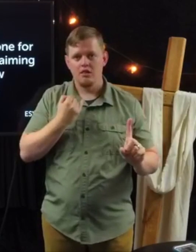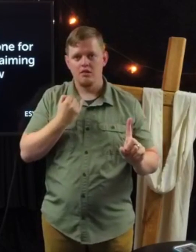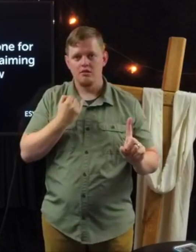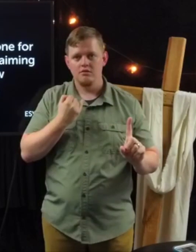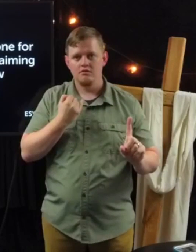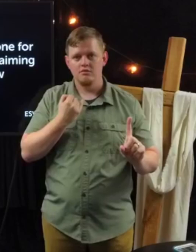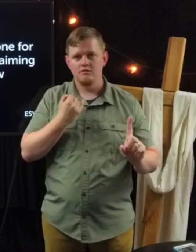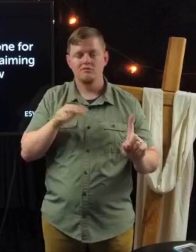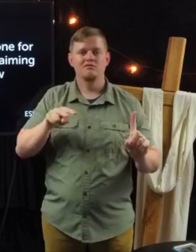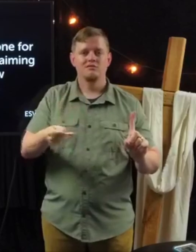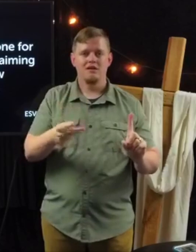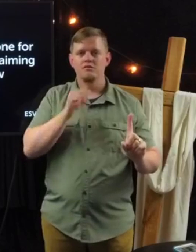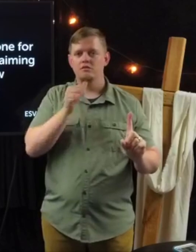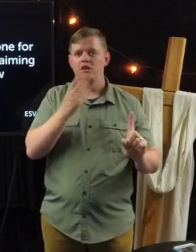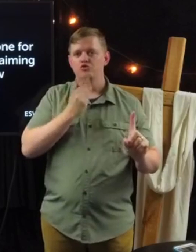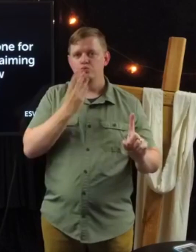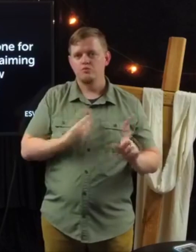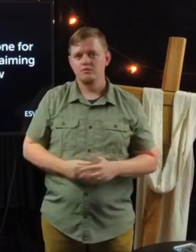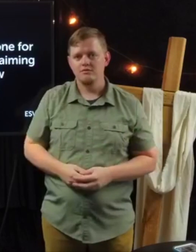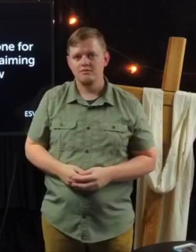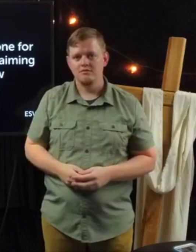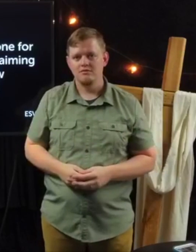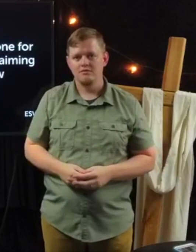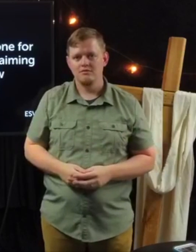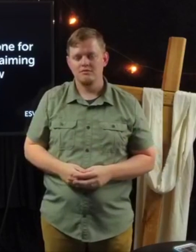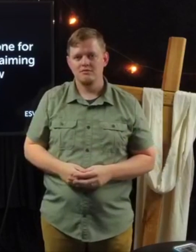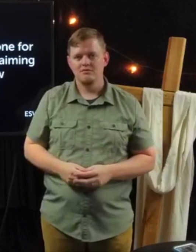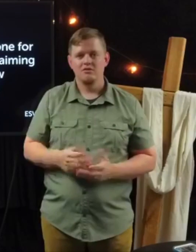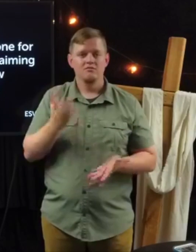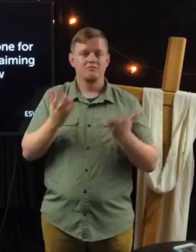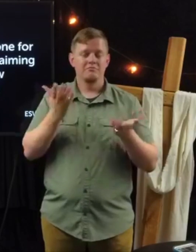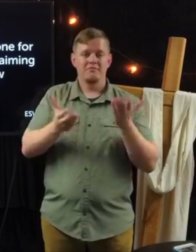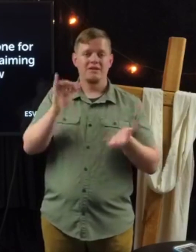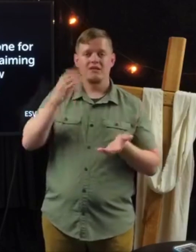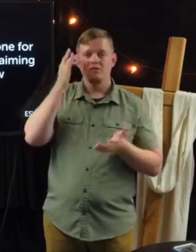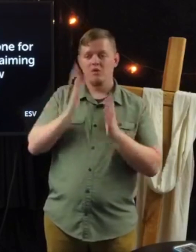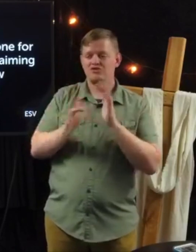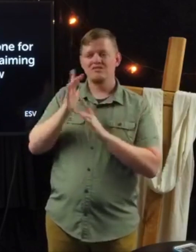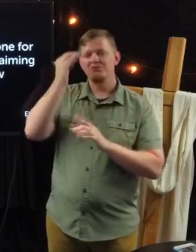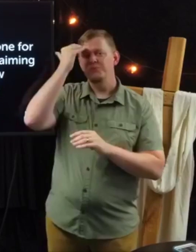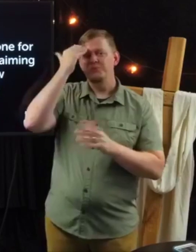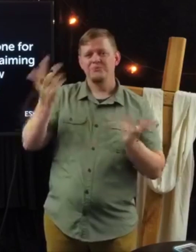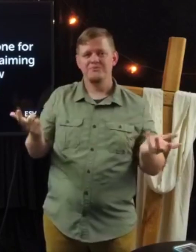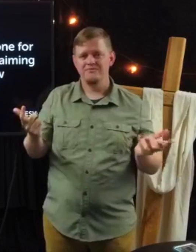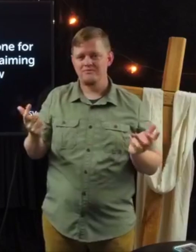First he did that for Israel. Second, the Gentiles. So maybe that's why Jesus knew